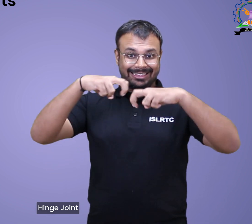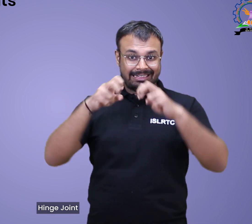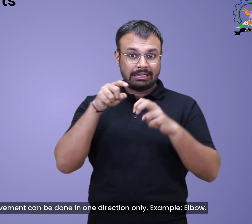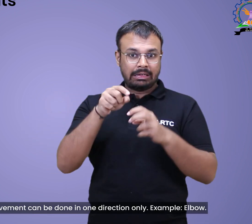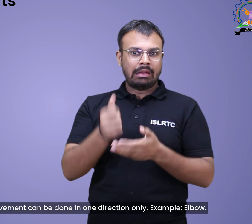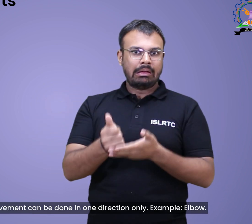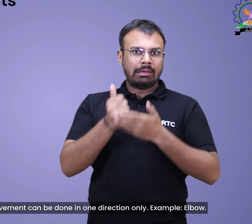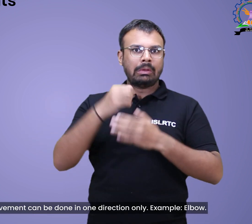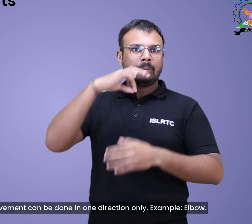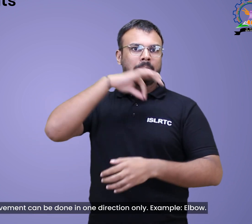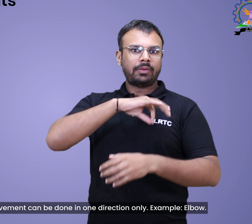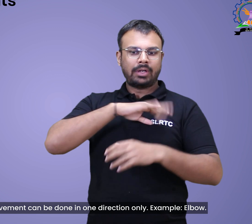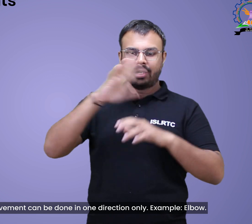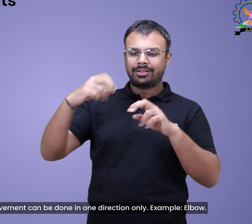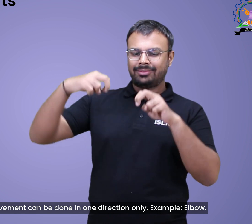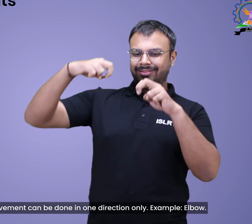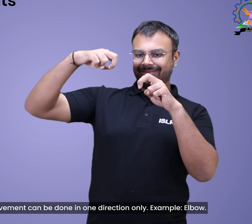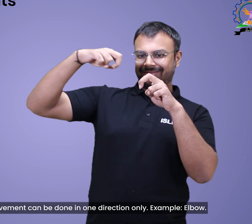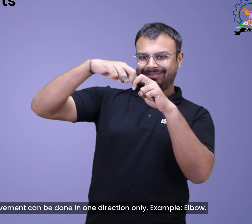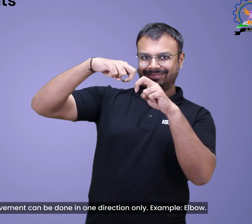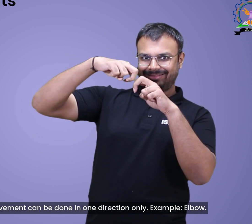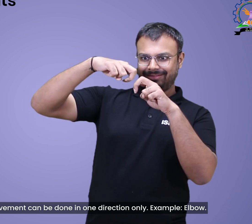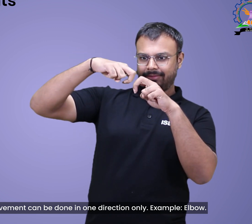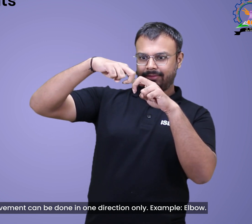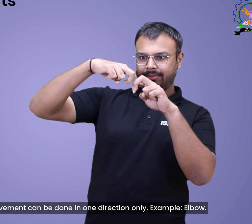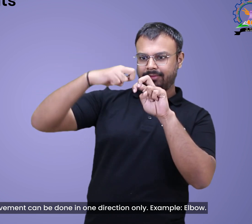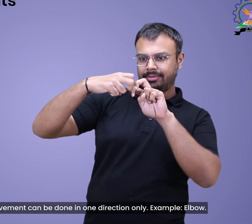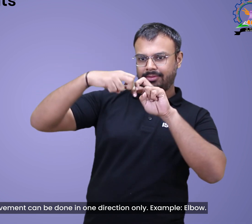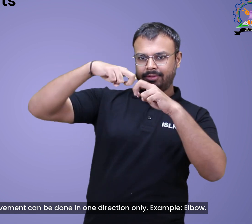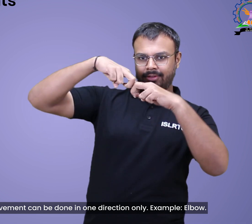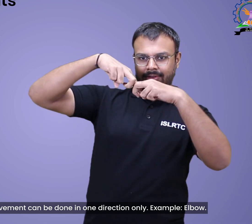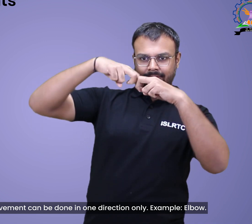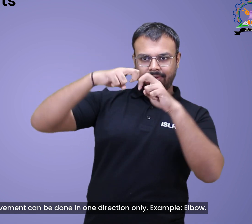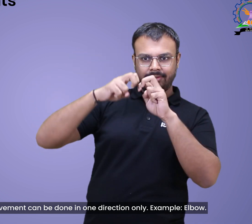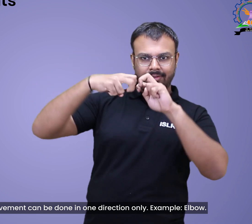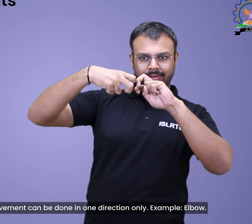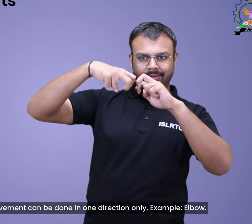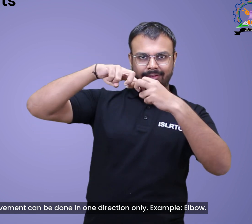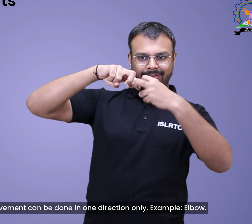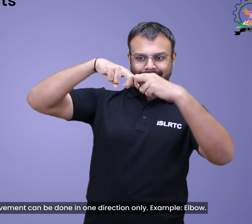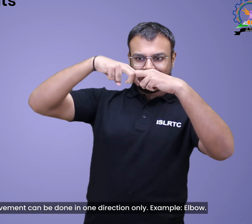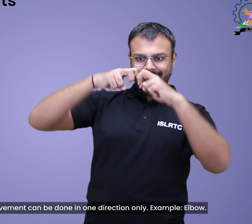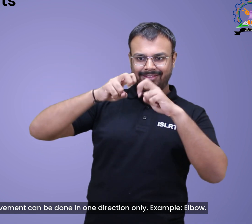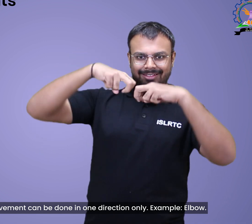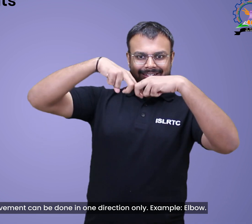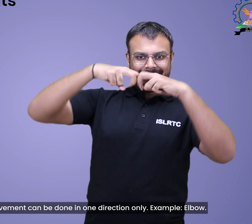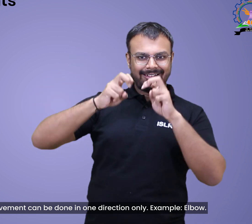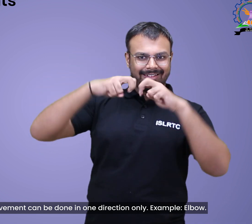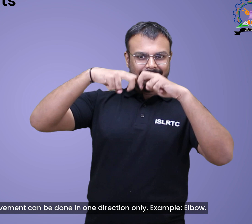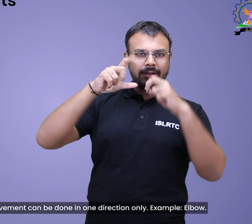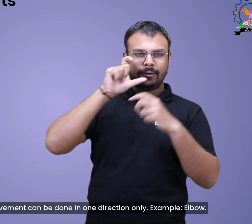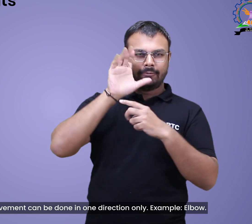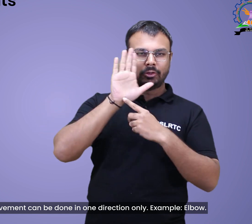A hinge joint is where movement can be done in one direction only. Example, elbow.